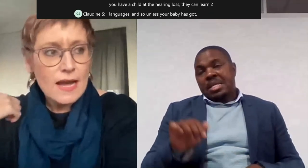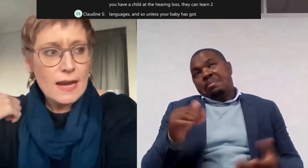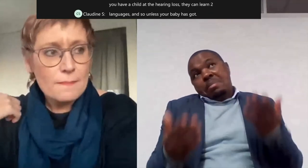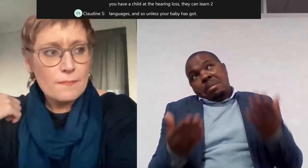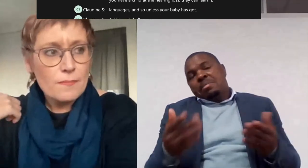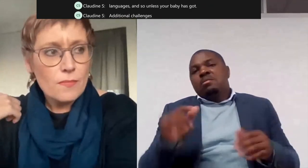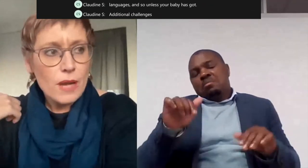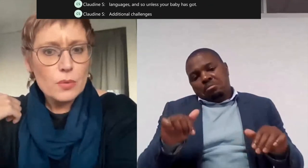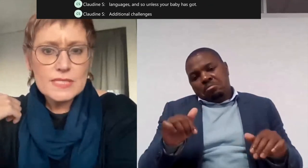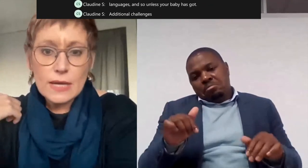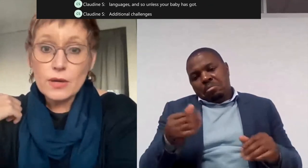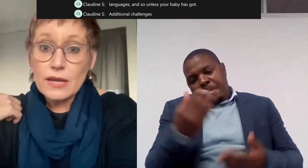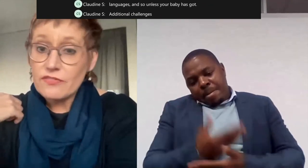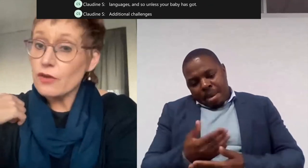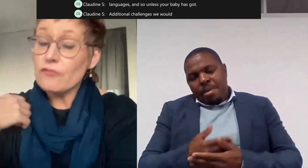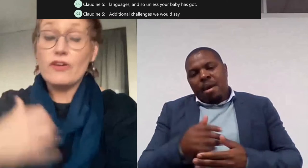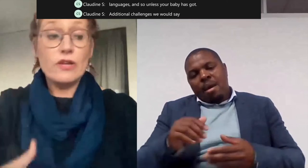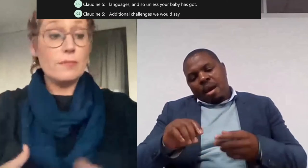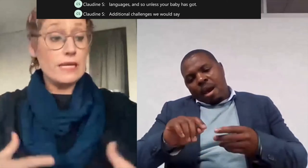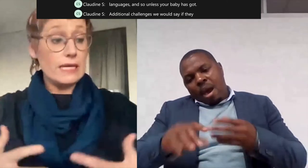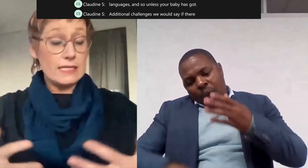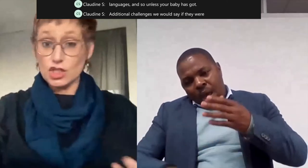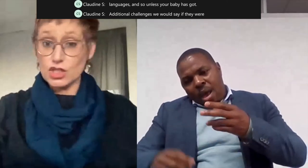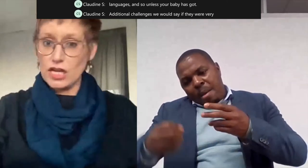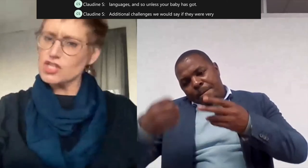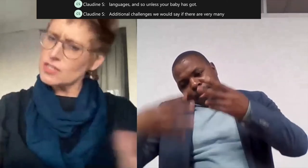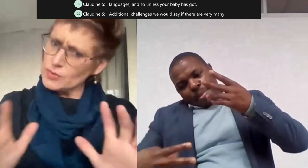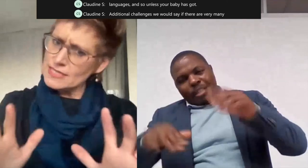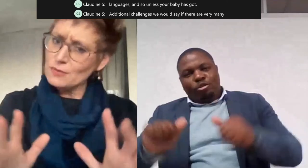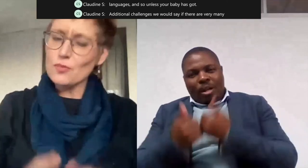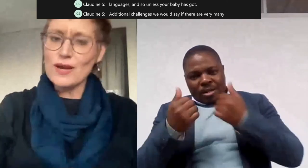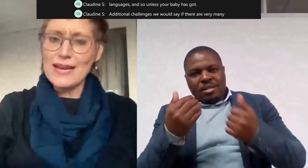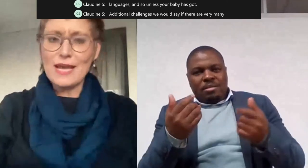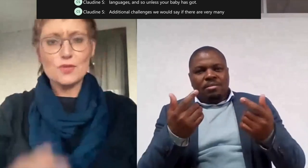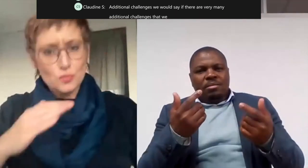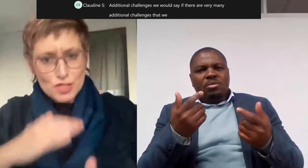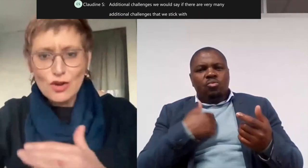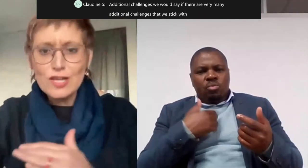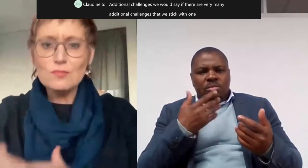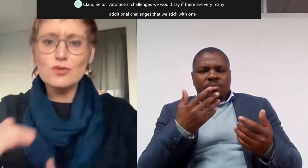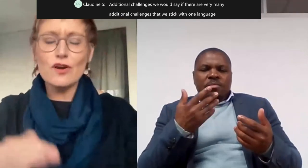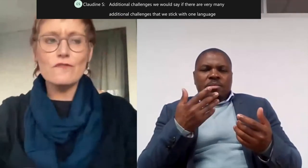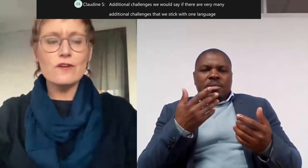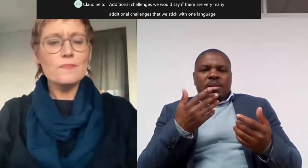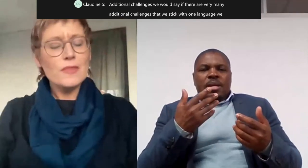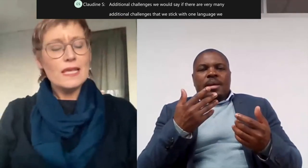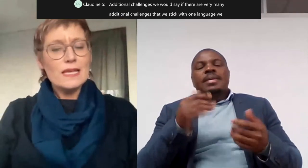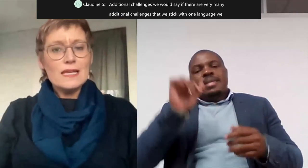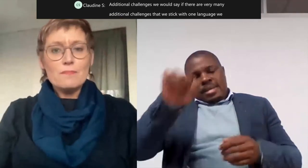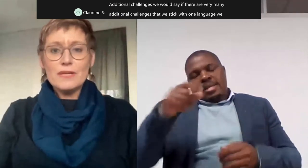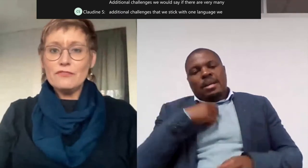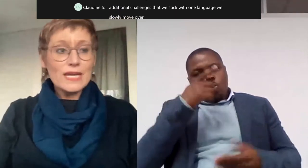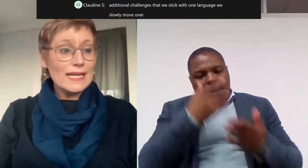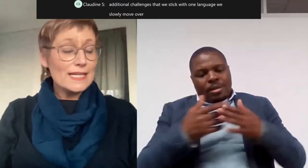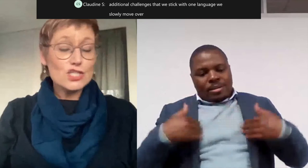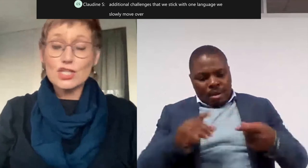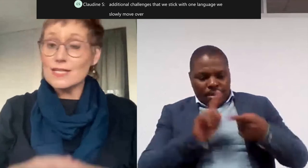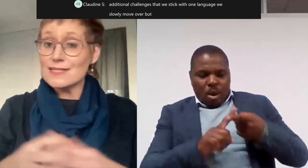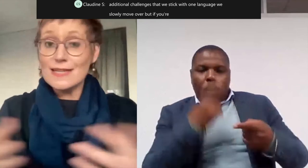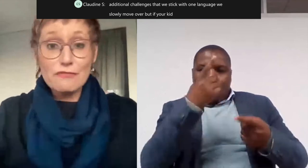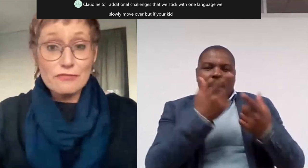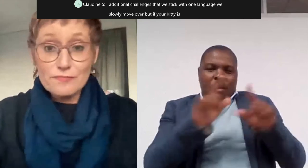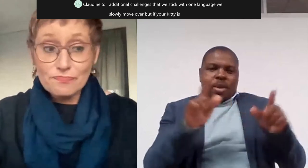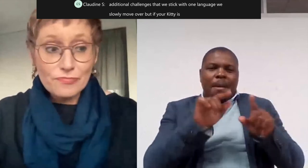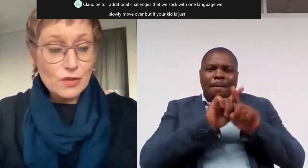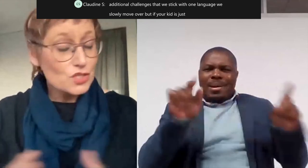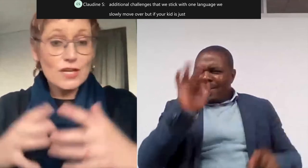challenges, and we would say if there are very many additional challenges, then we stick with one language and we slowly move over. But if your kiddie